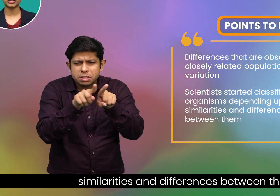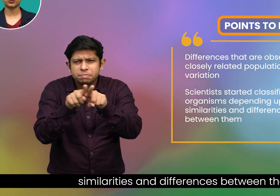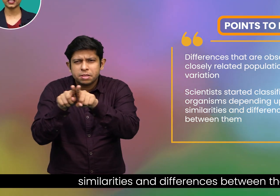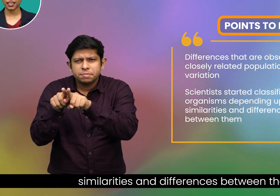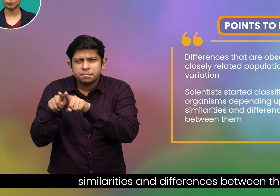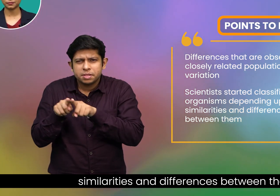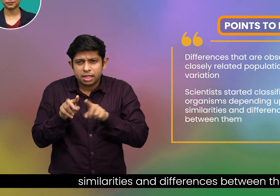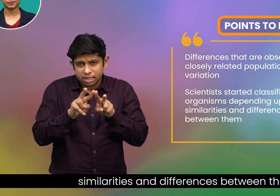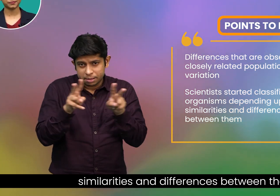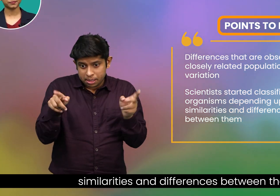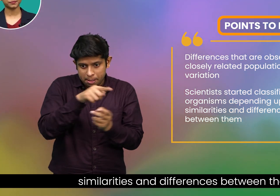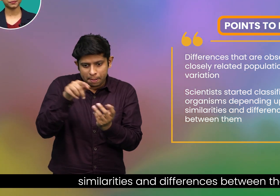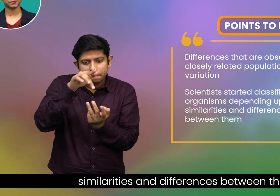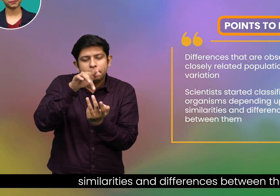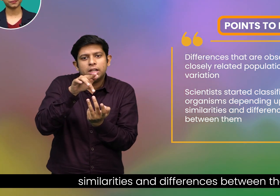differences between them.